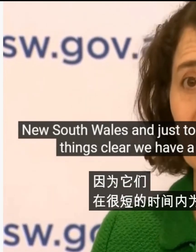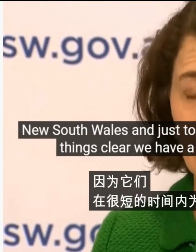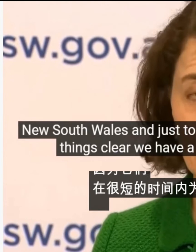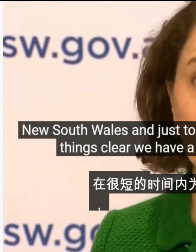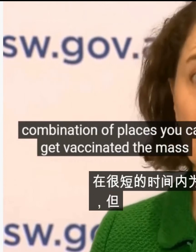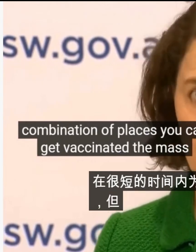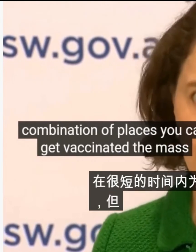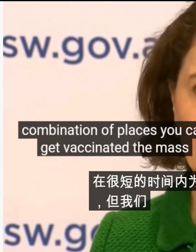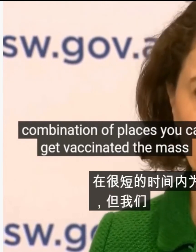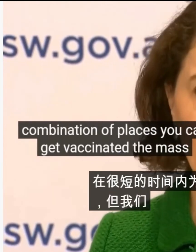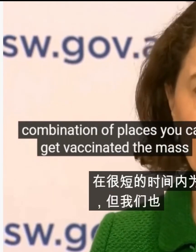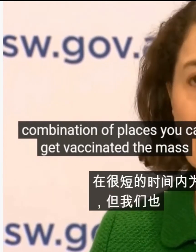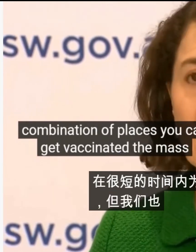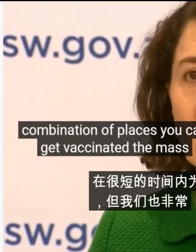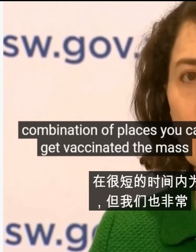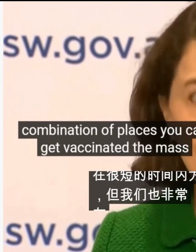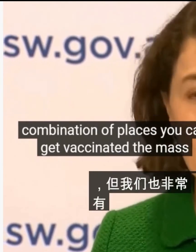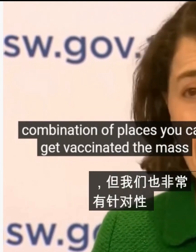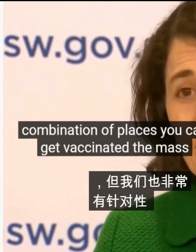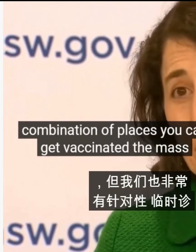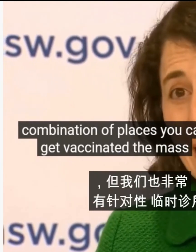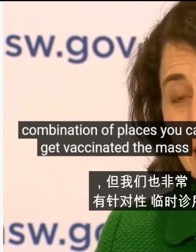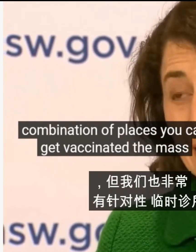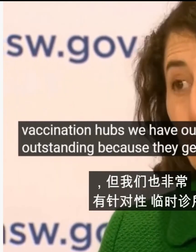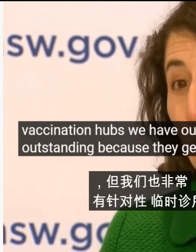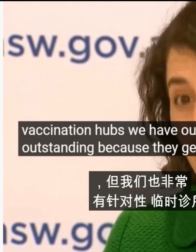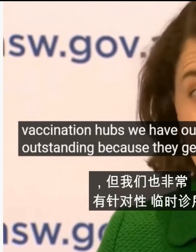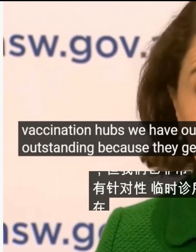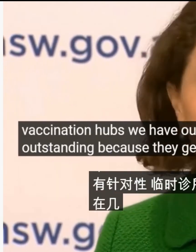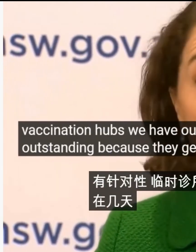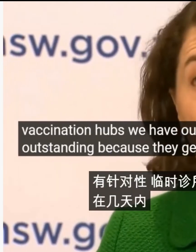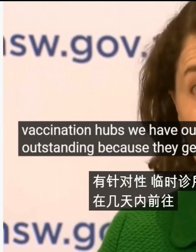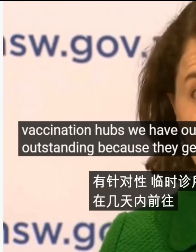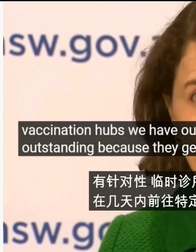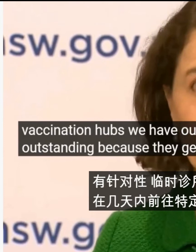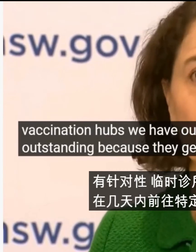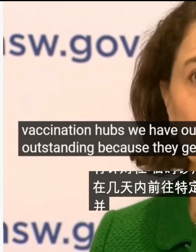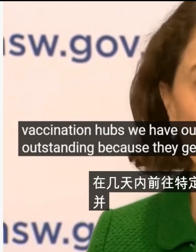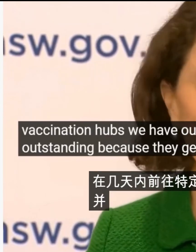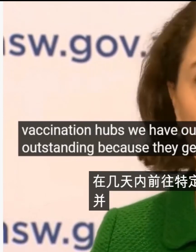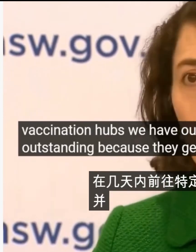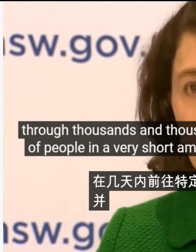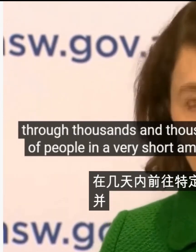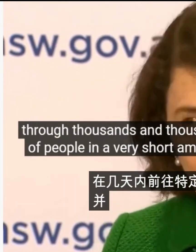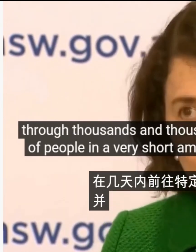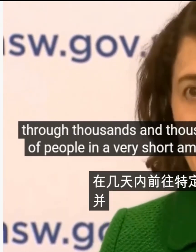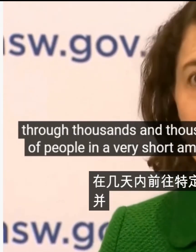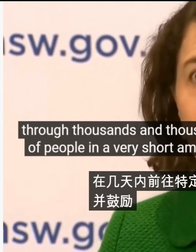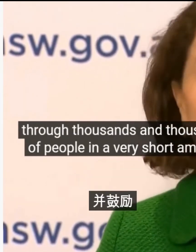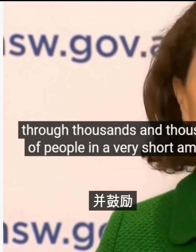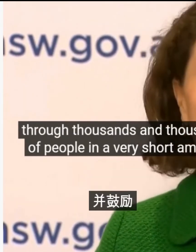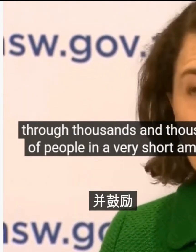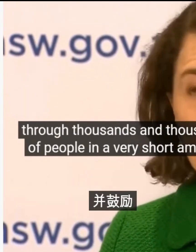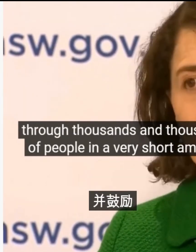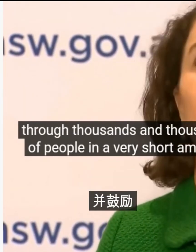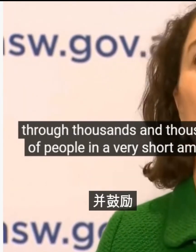people in a very short amount of time. But we also have very targeted pop-up clinics where we go out to a particular community over the course of a few days and